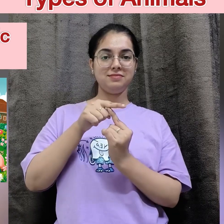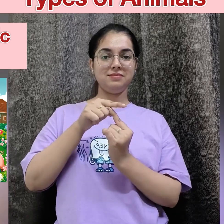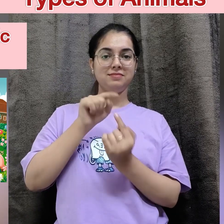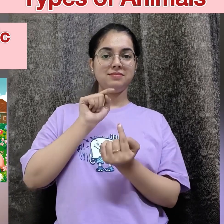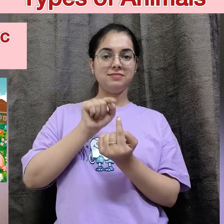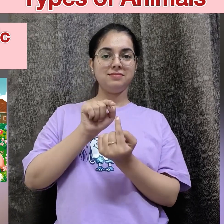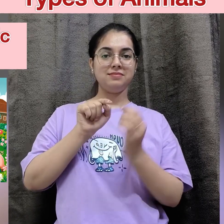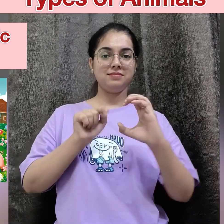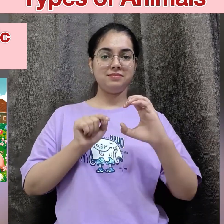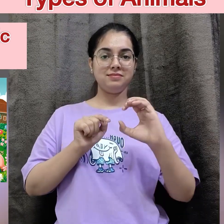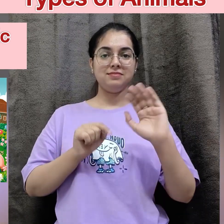DOMESTIC.